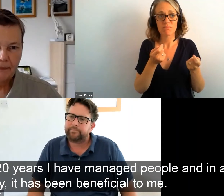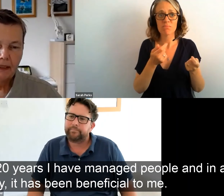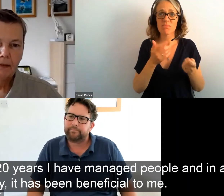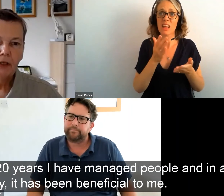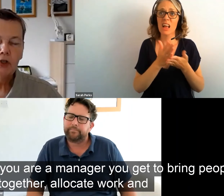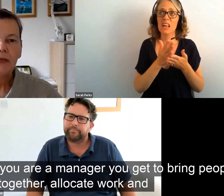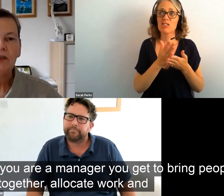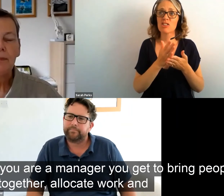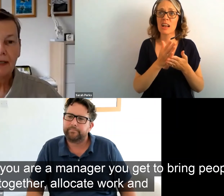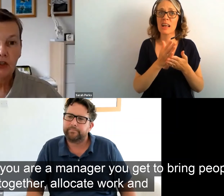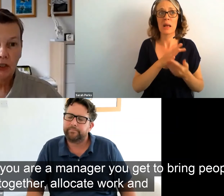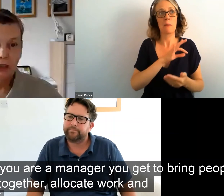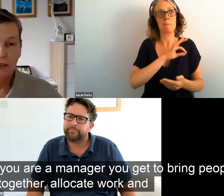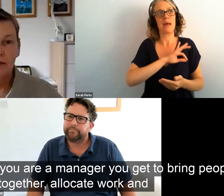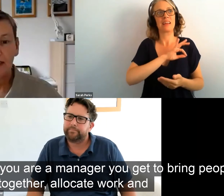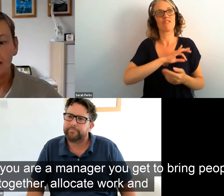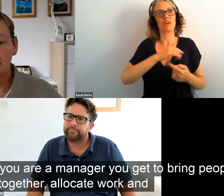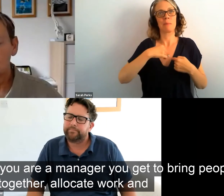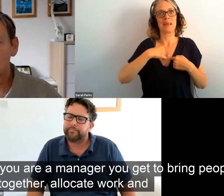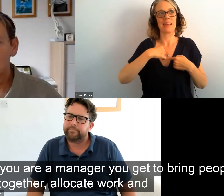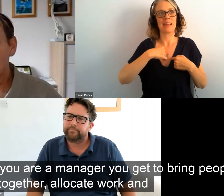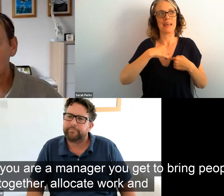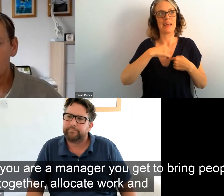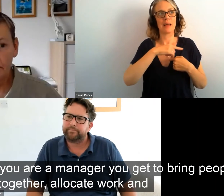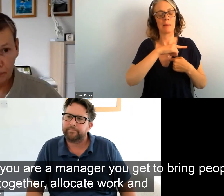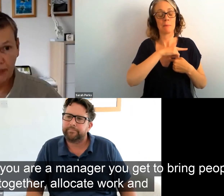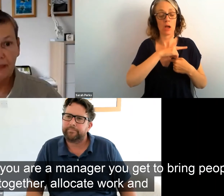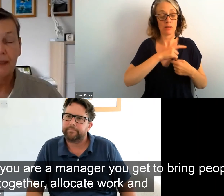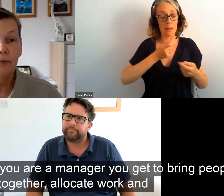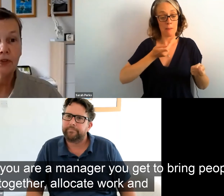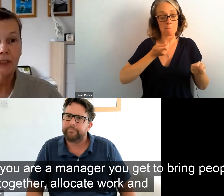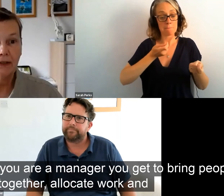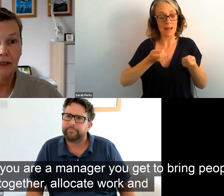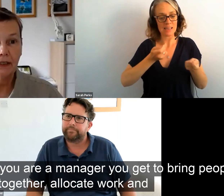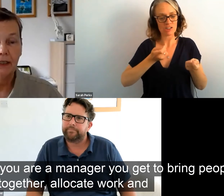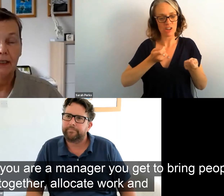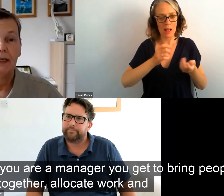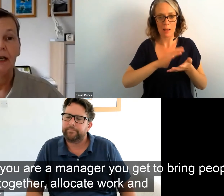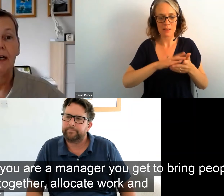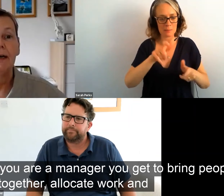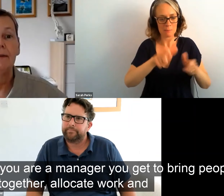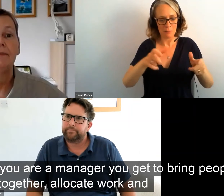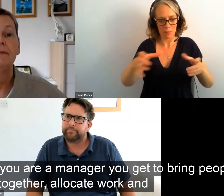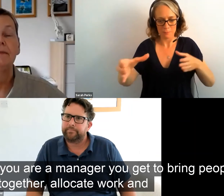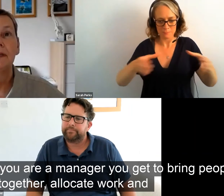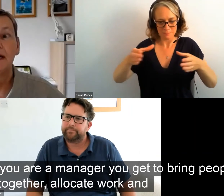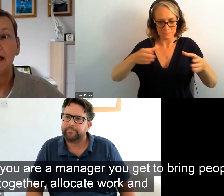me. Because when you're a manager, you get to bring people together,